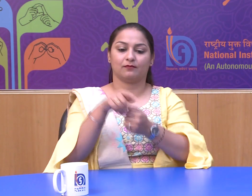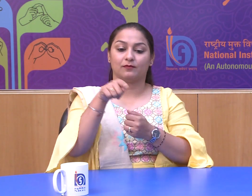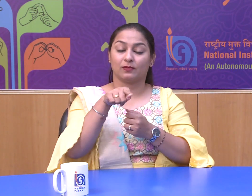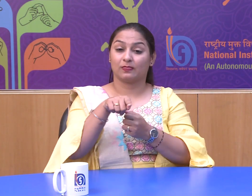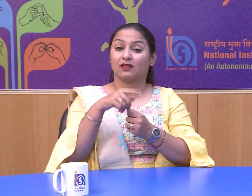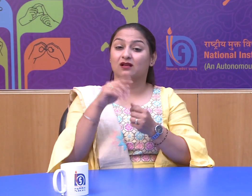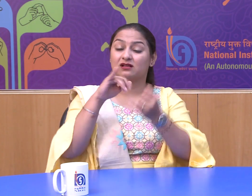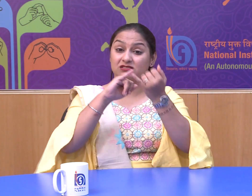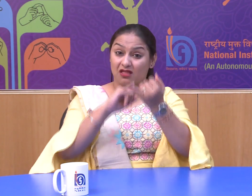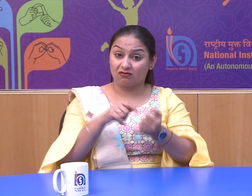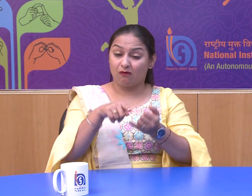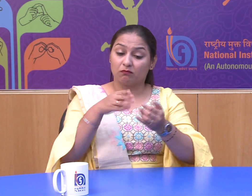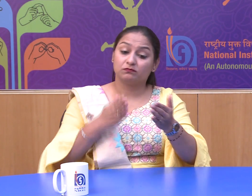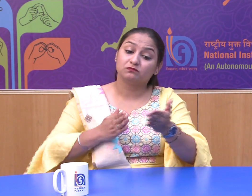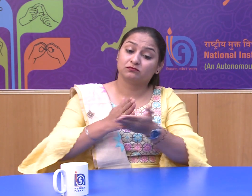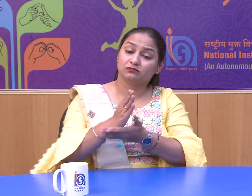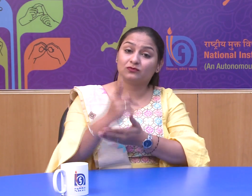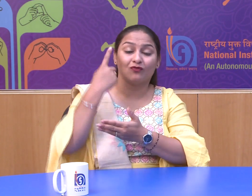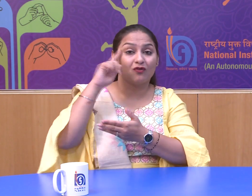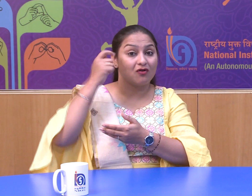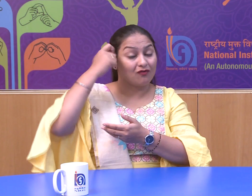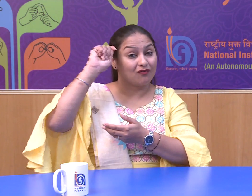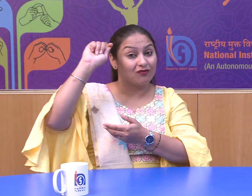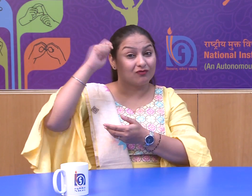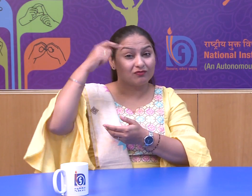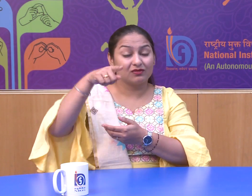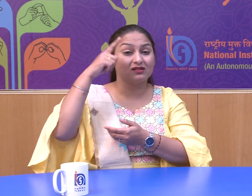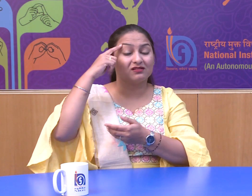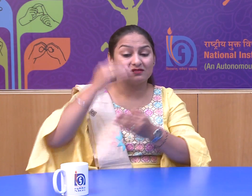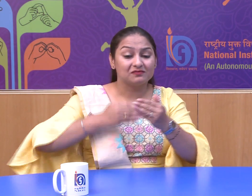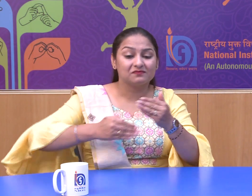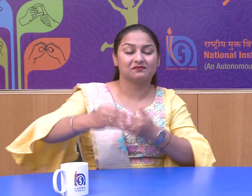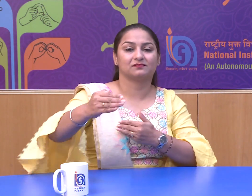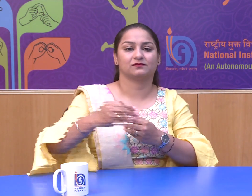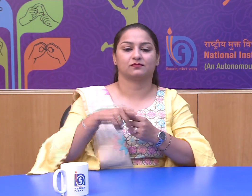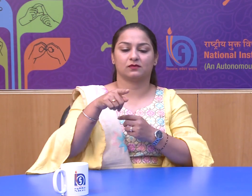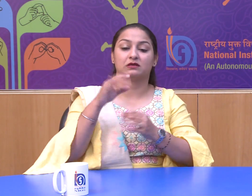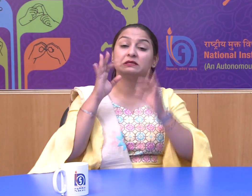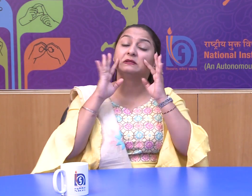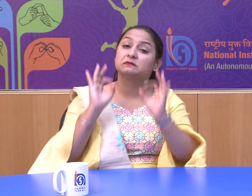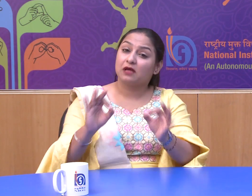conflict with the foreign satrapas, especially